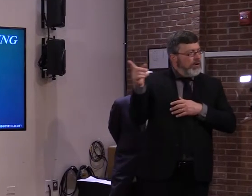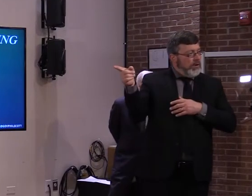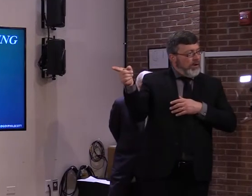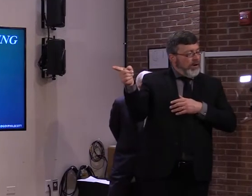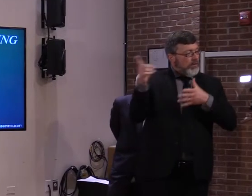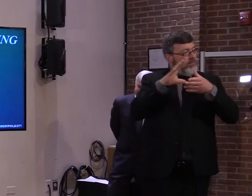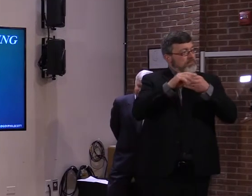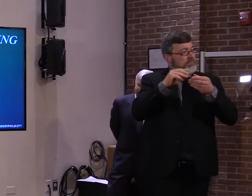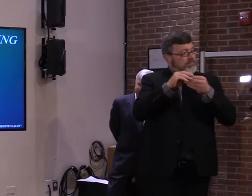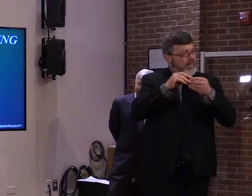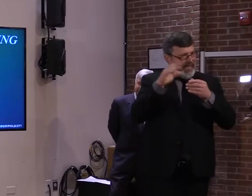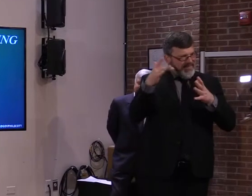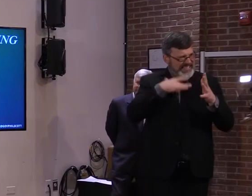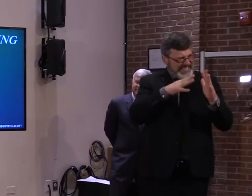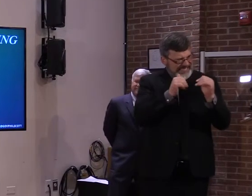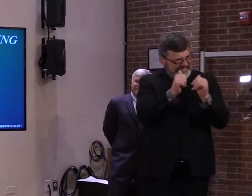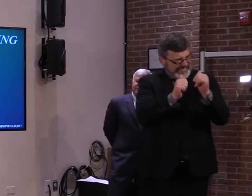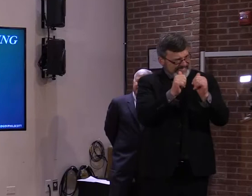but